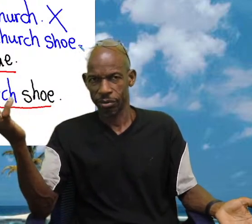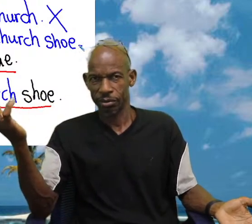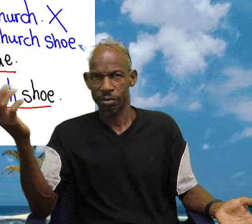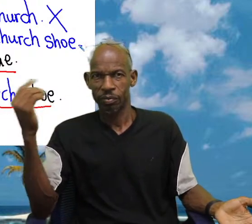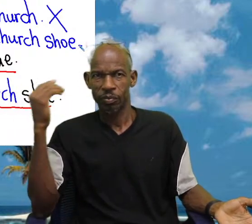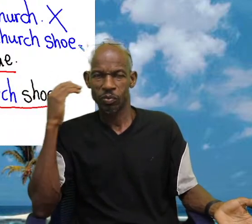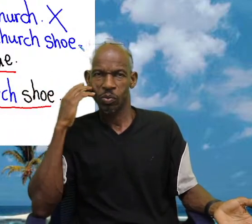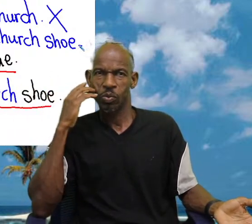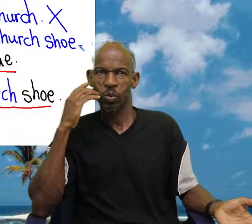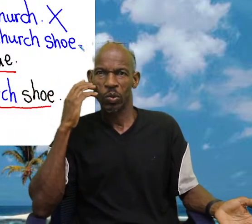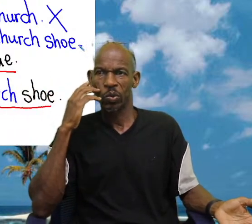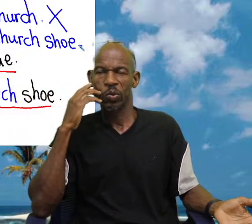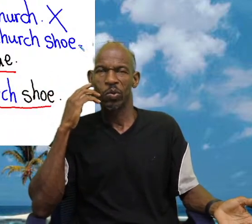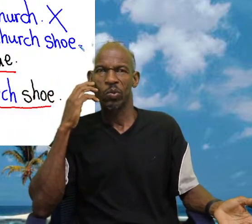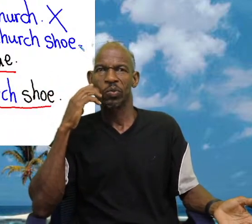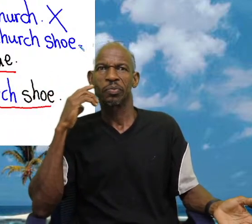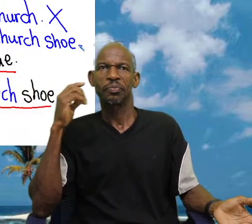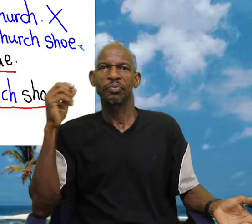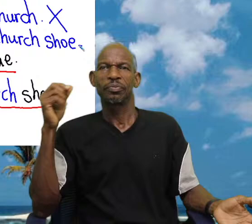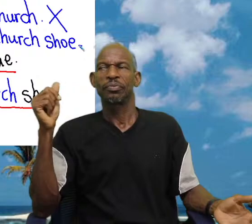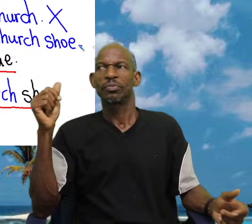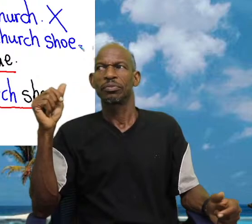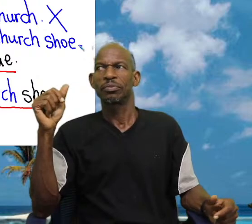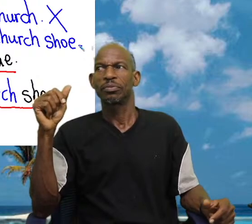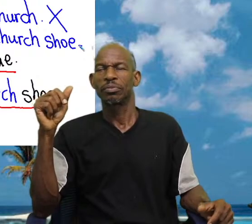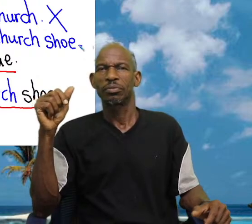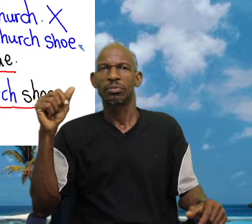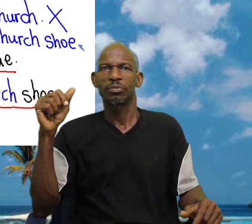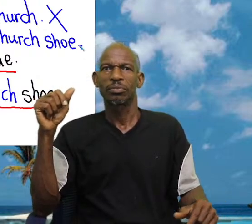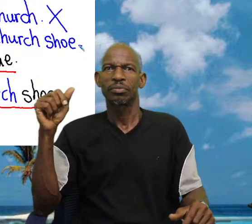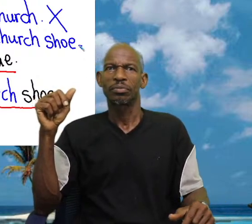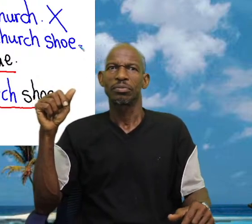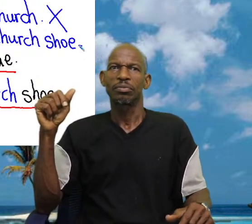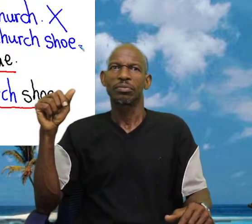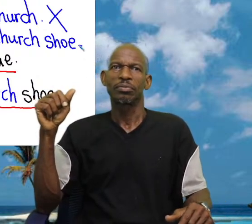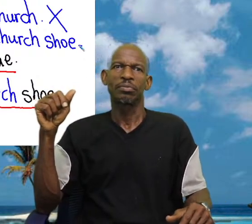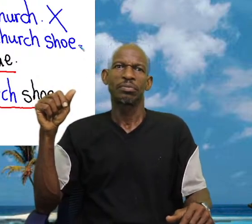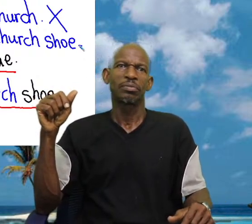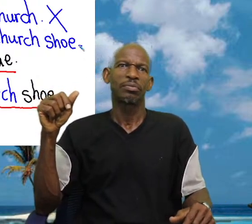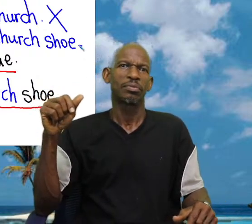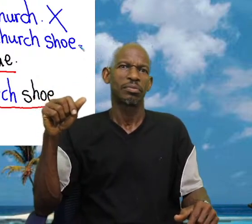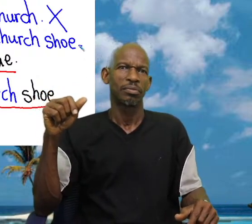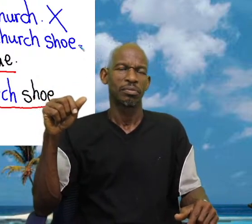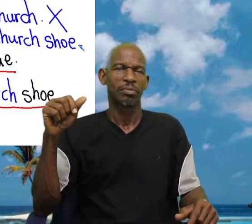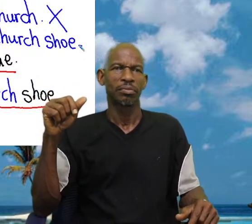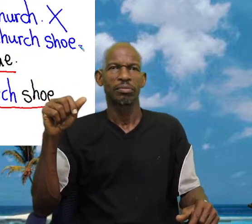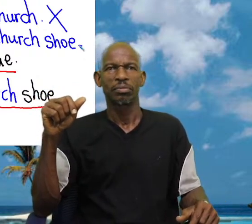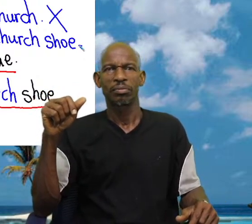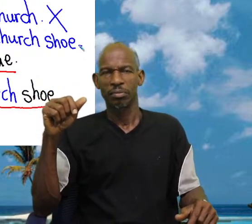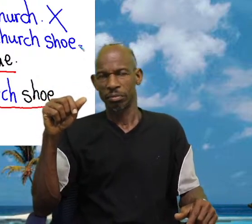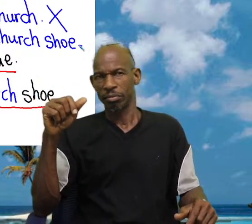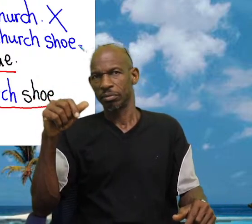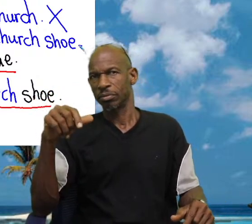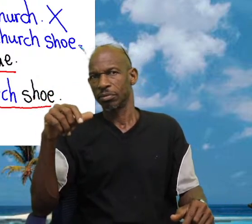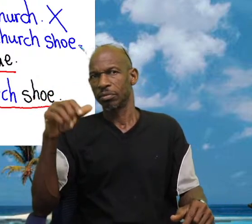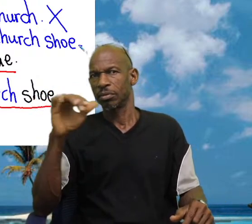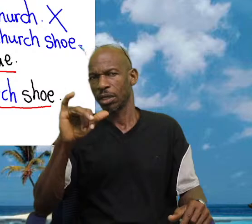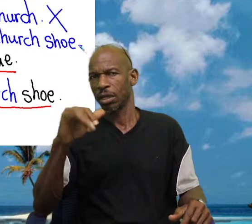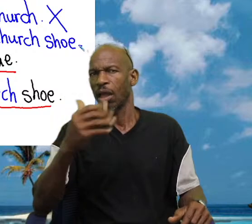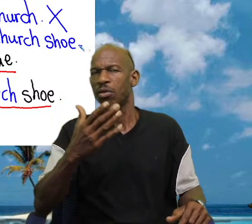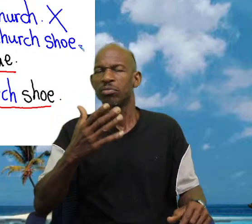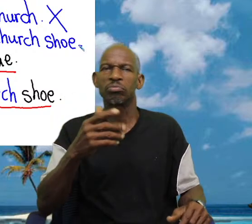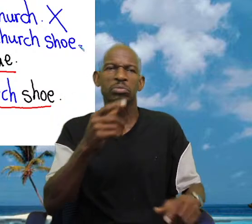is the difference between the sign language and English.